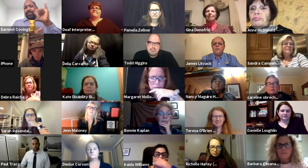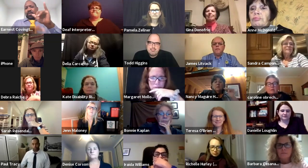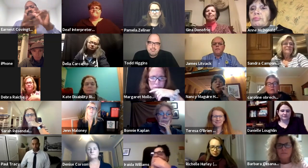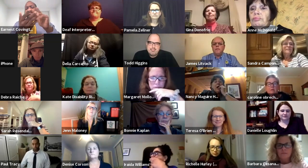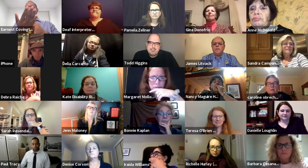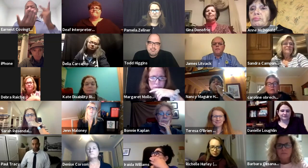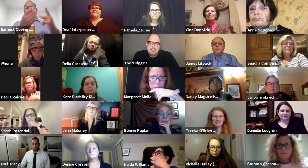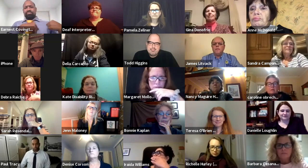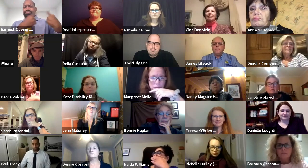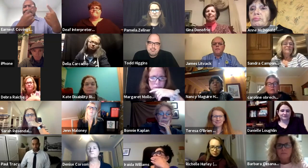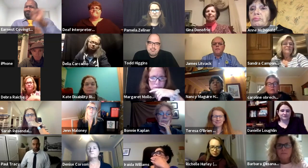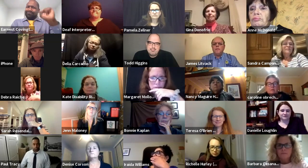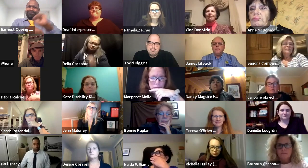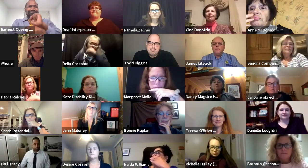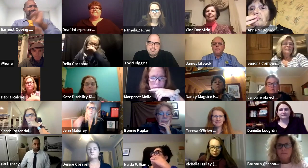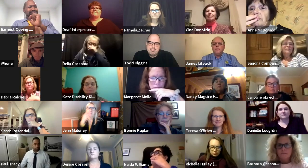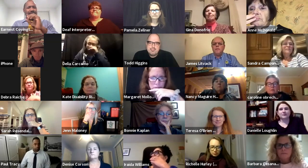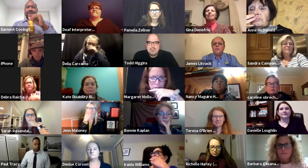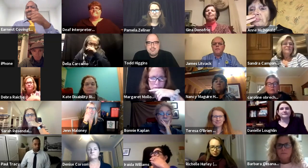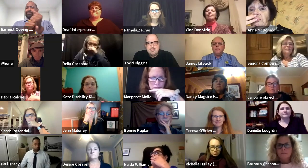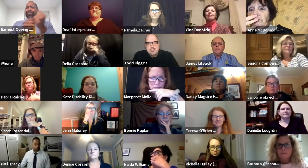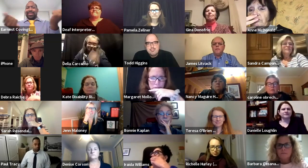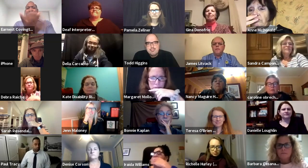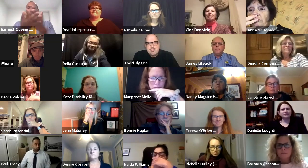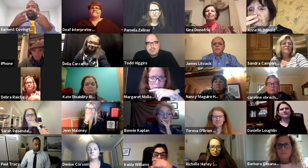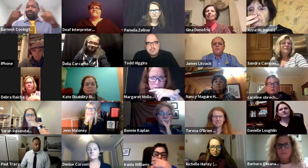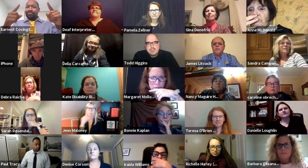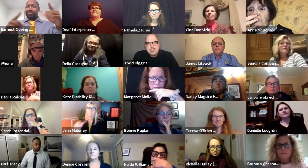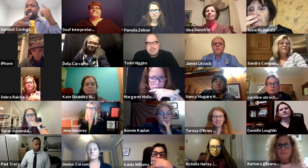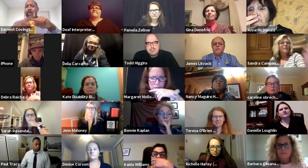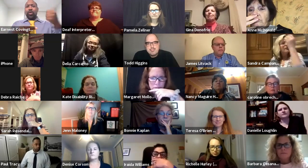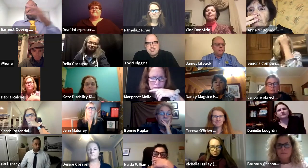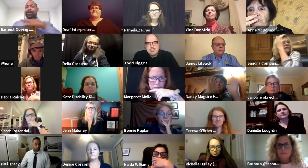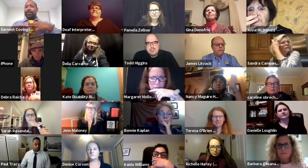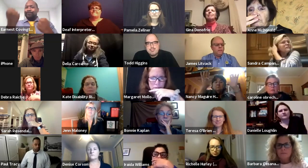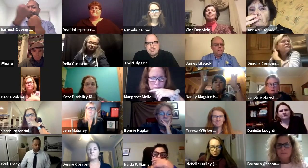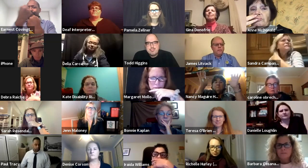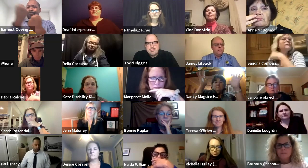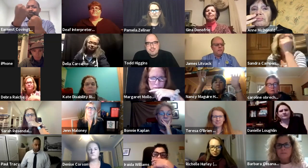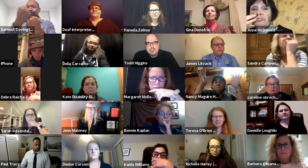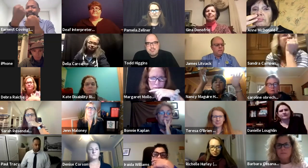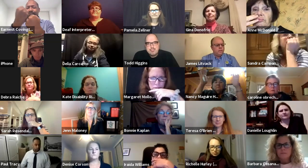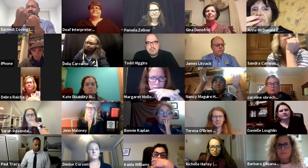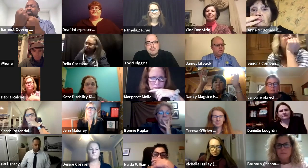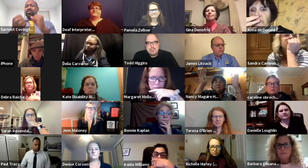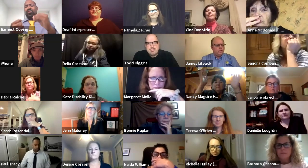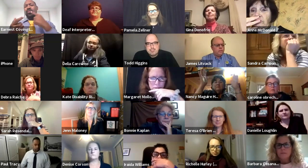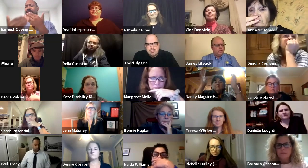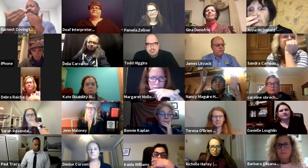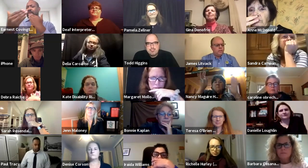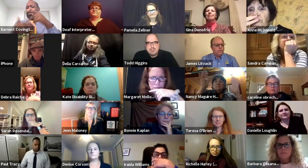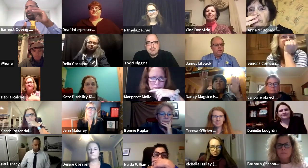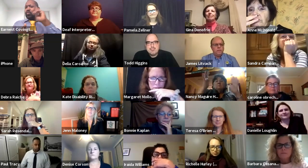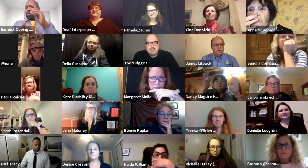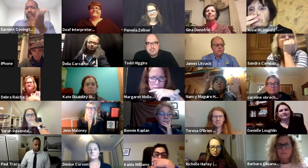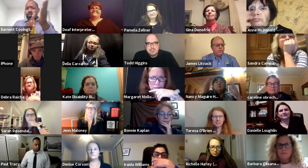Wow, what a fantastic program administrator she's been. She has worked so hard to make everything successful. And my staff has